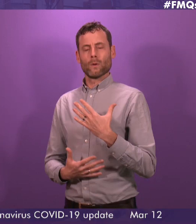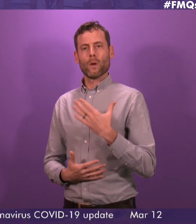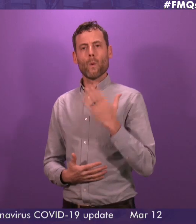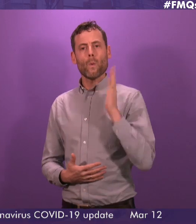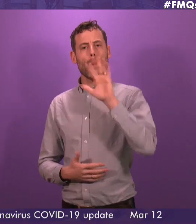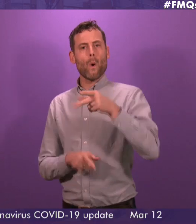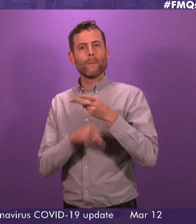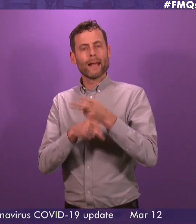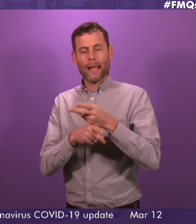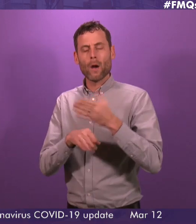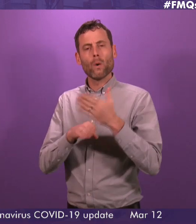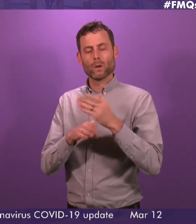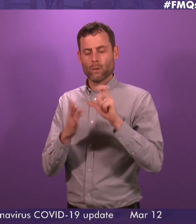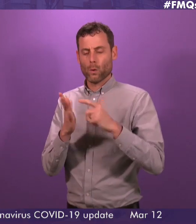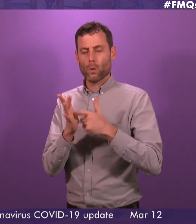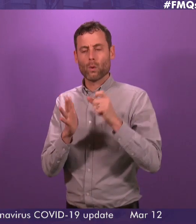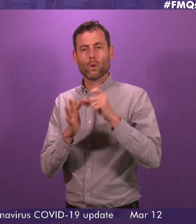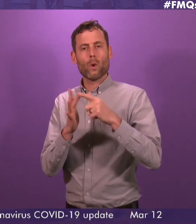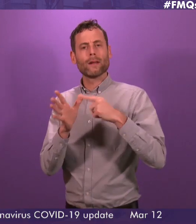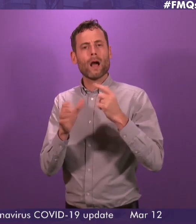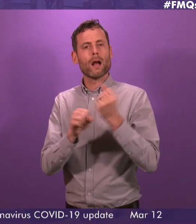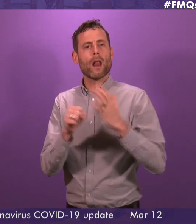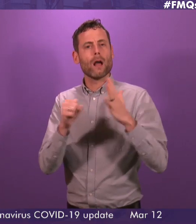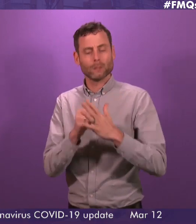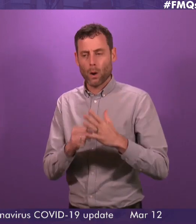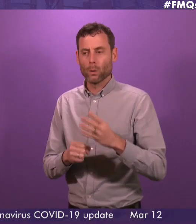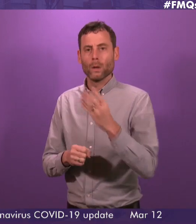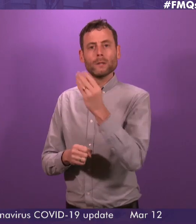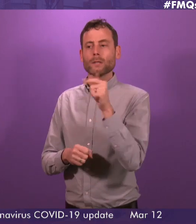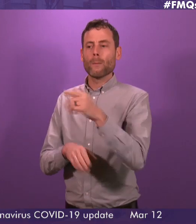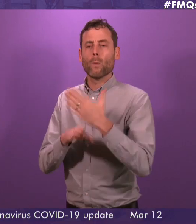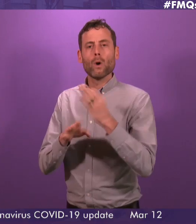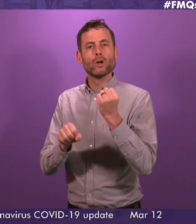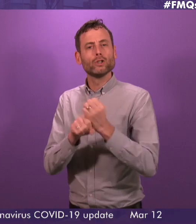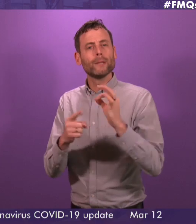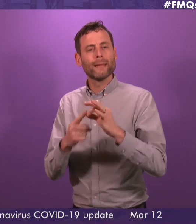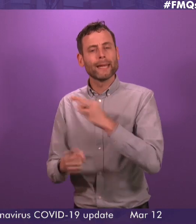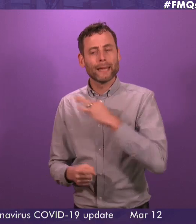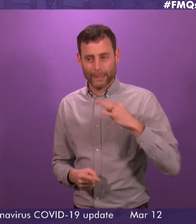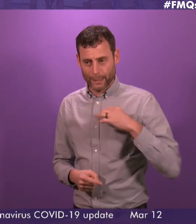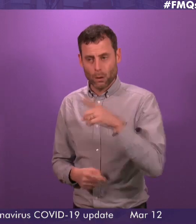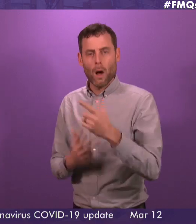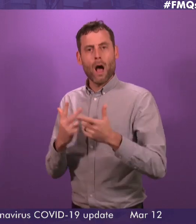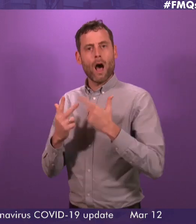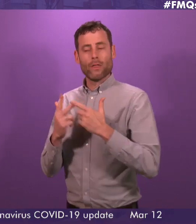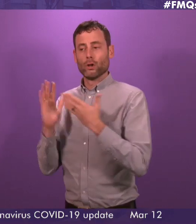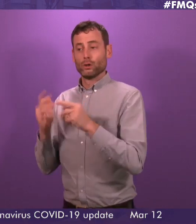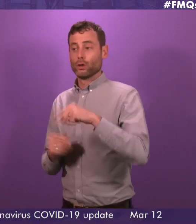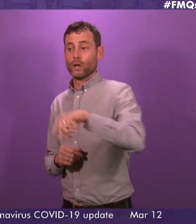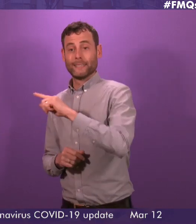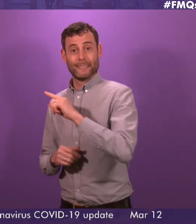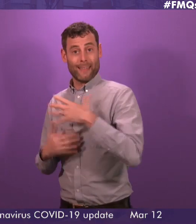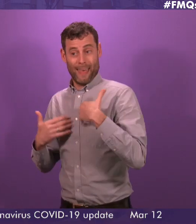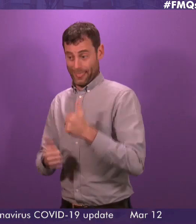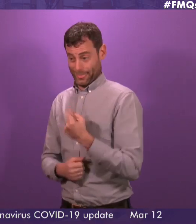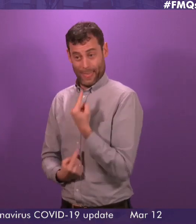who work for Cordia in Glasgow, from people working in GP practices and other frontline services who have run out of hand